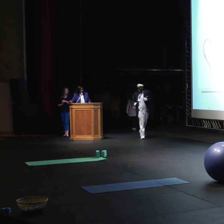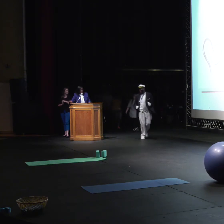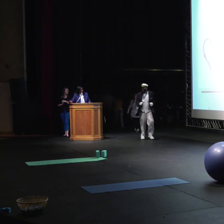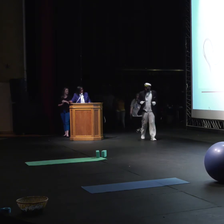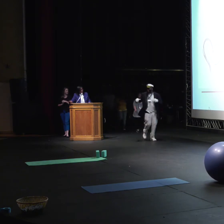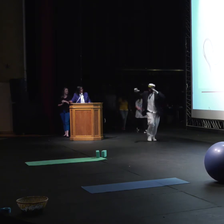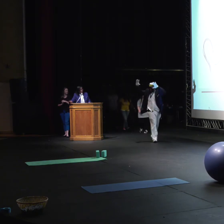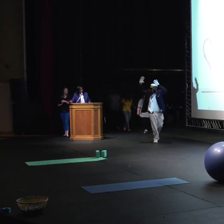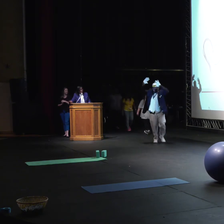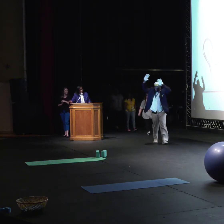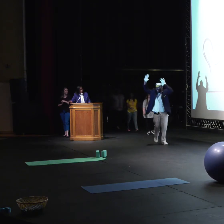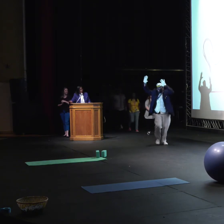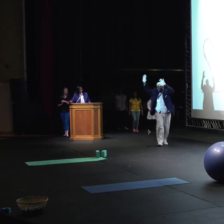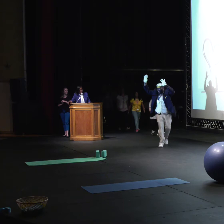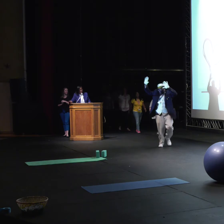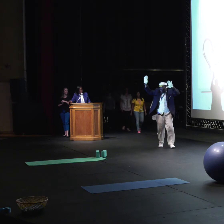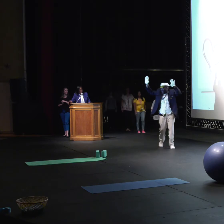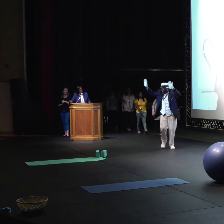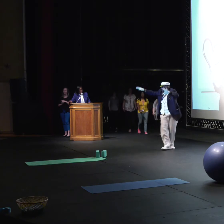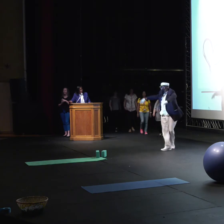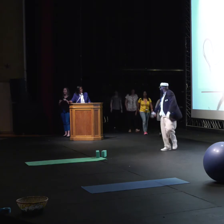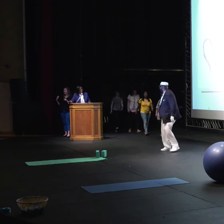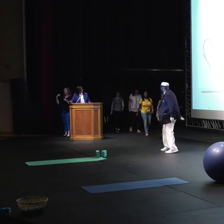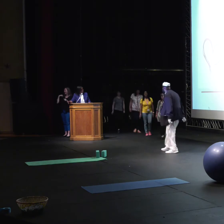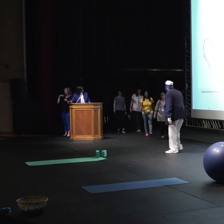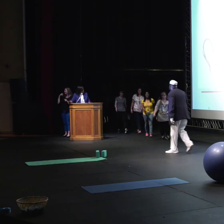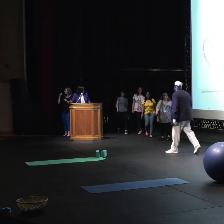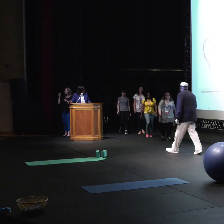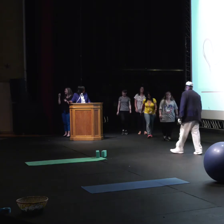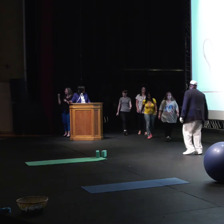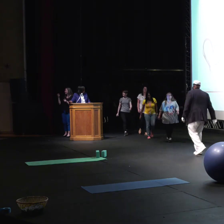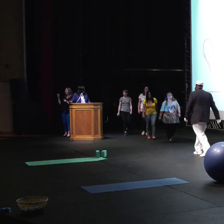Here we go. Here's the captain of Sandusky.